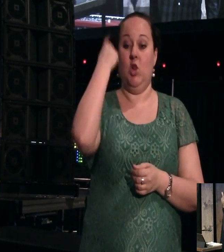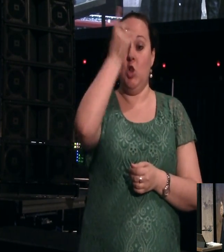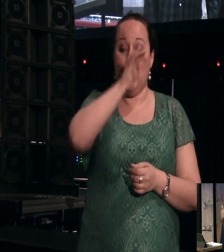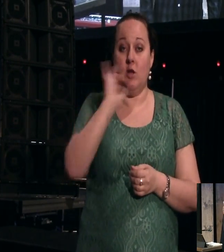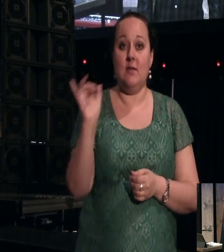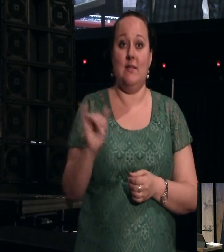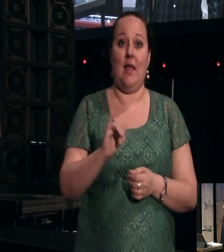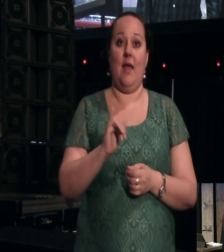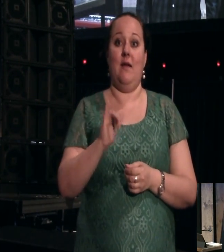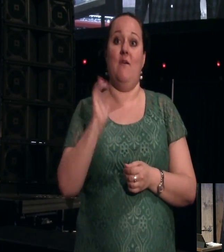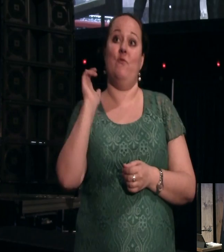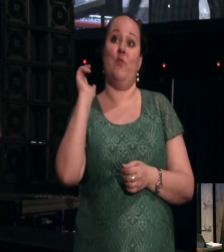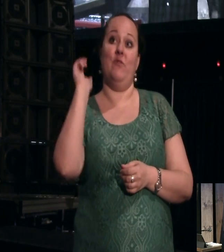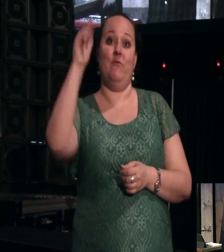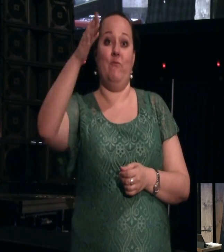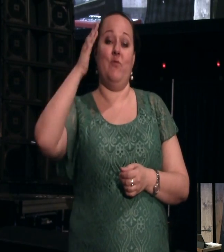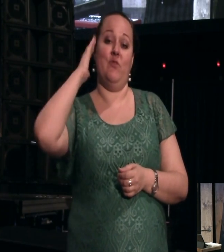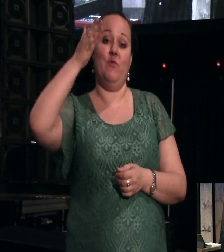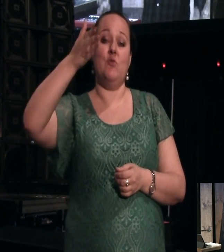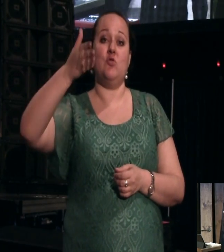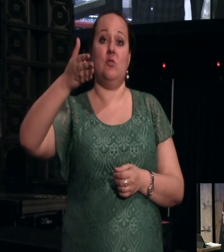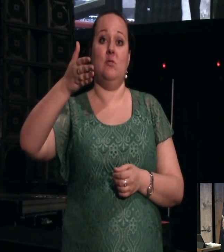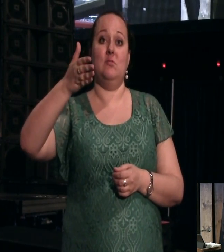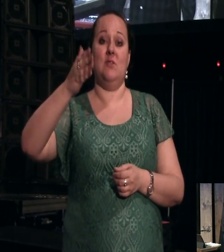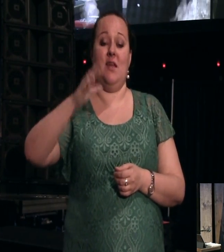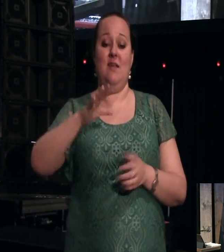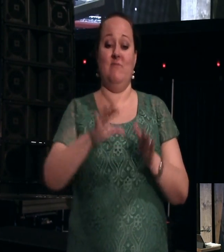3 stages down the road.